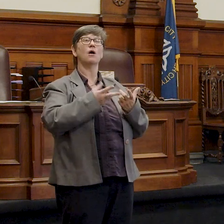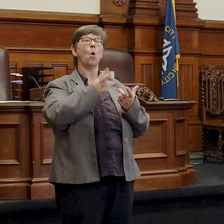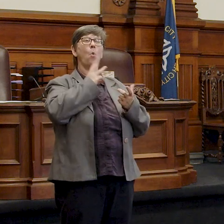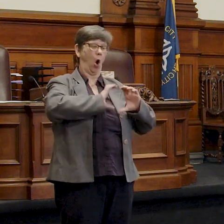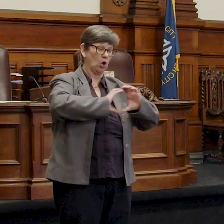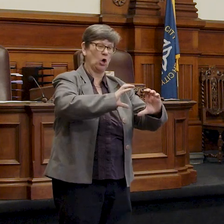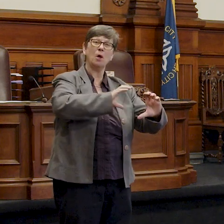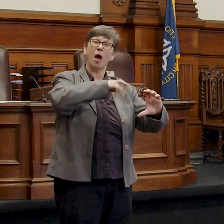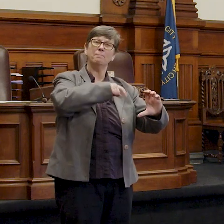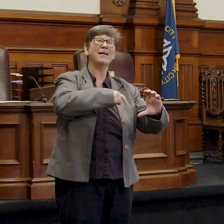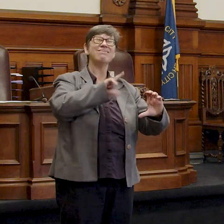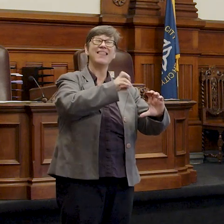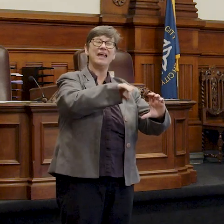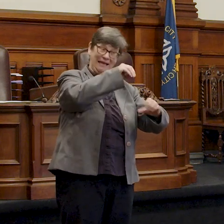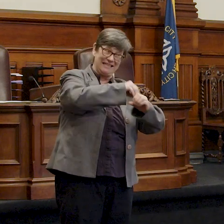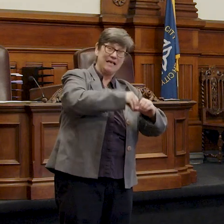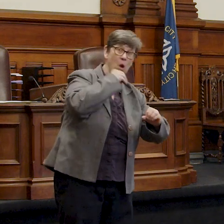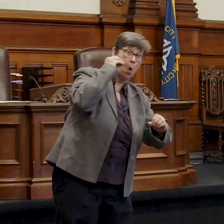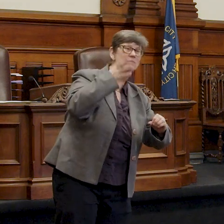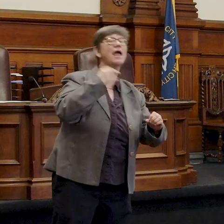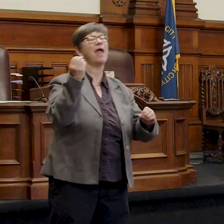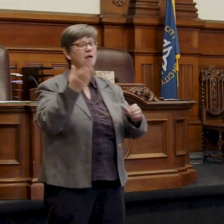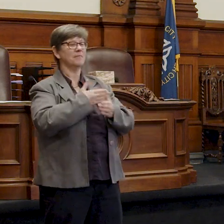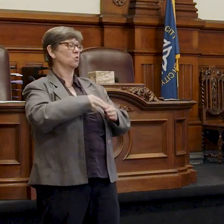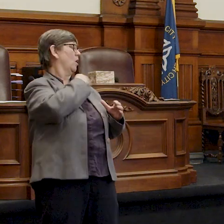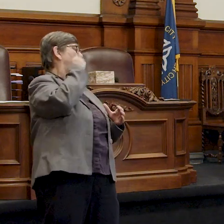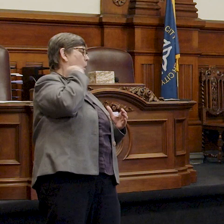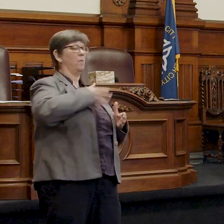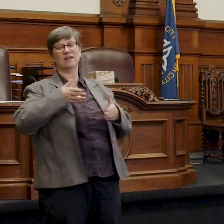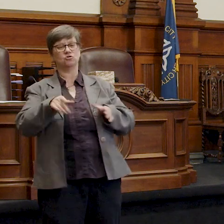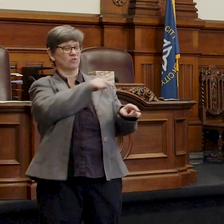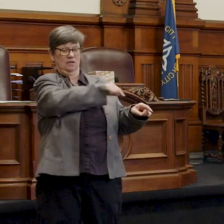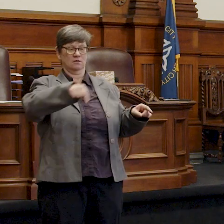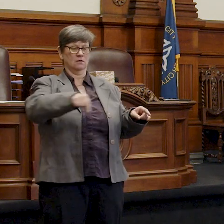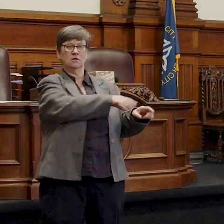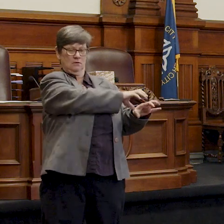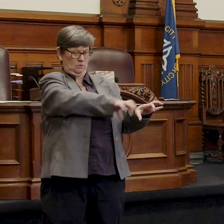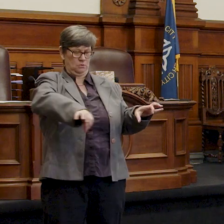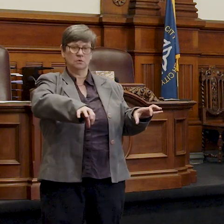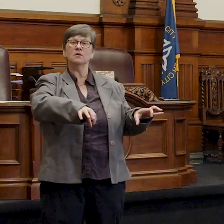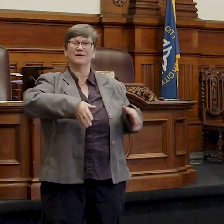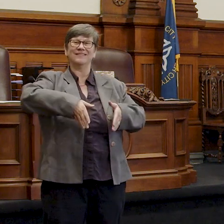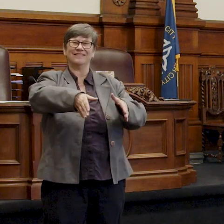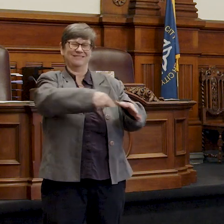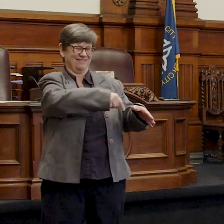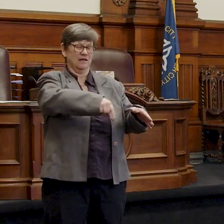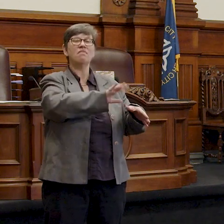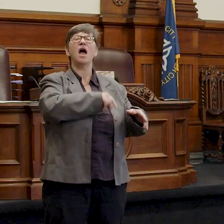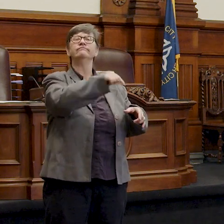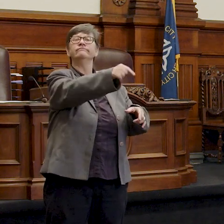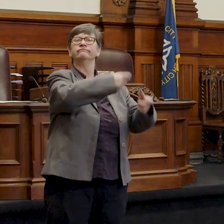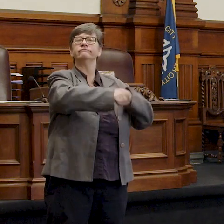outside of the home to the street, many of which impact our most economically disadvantaged neighborhoods,